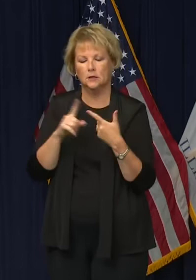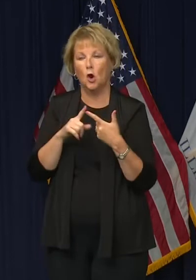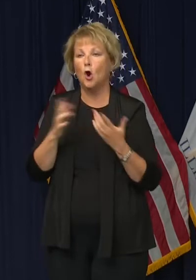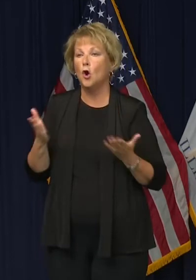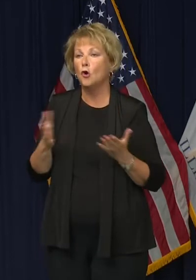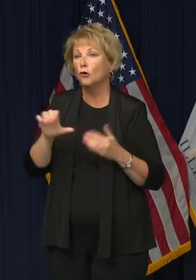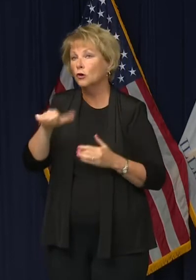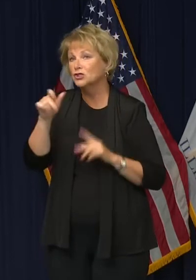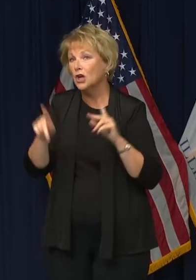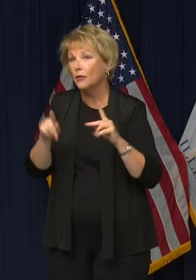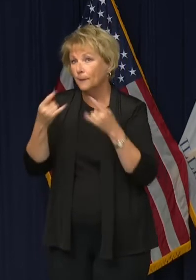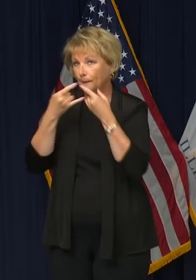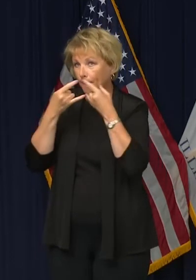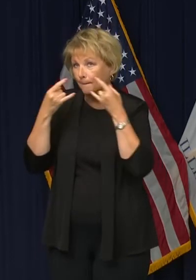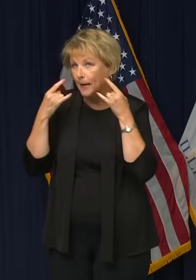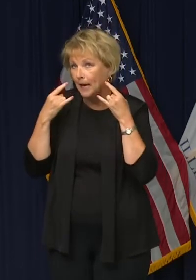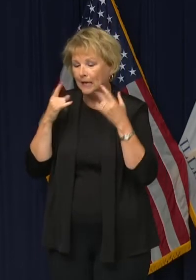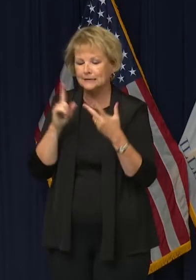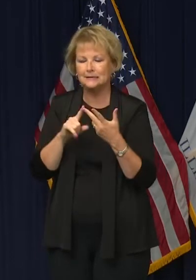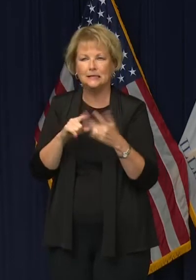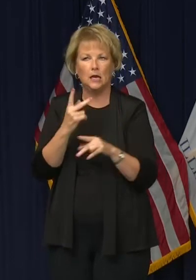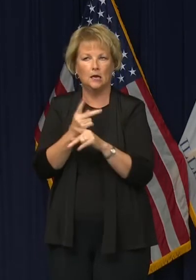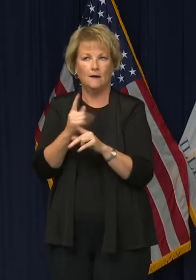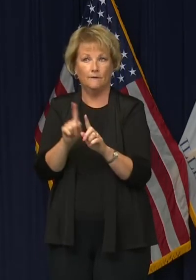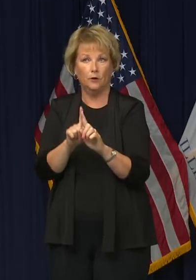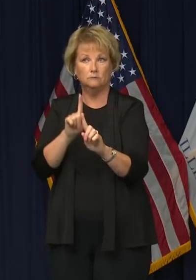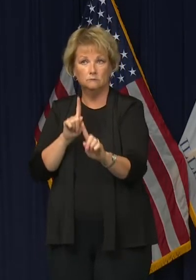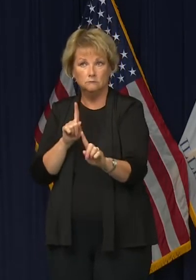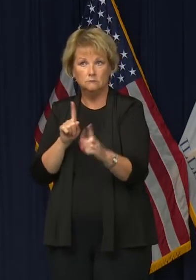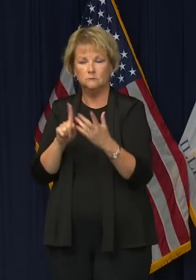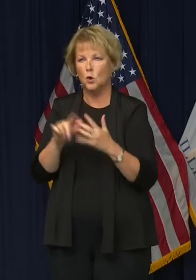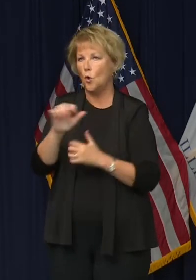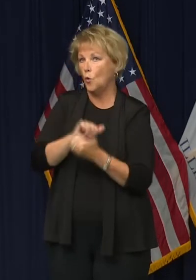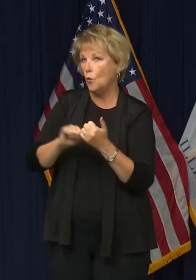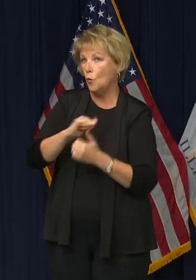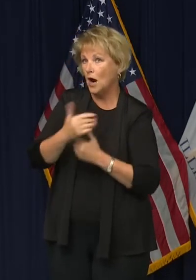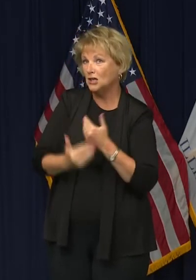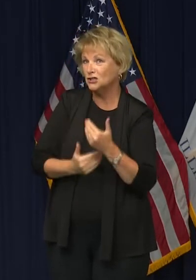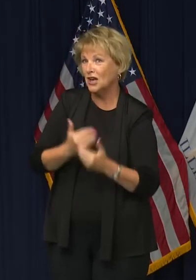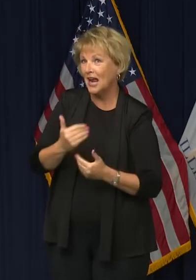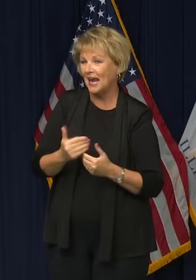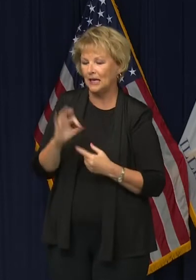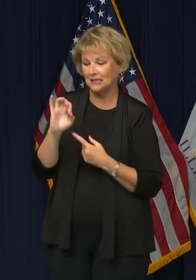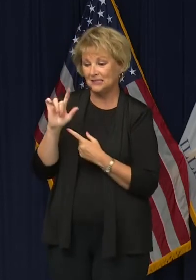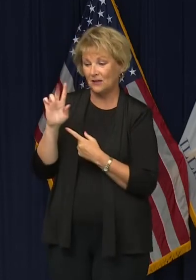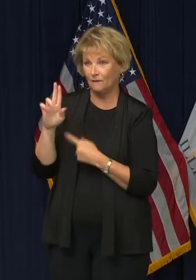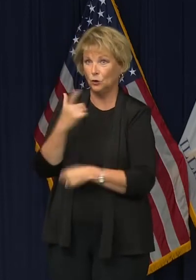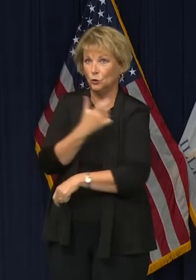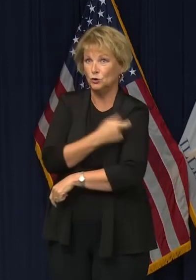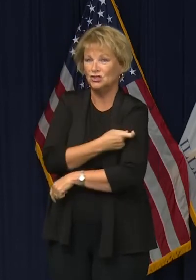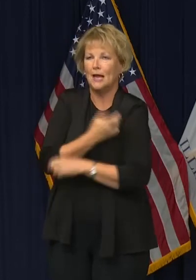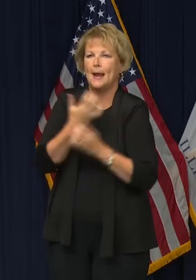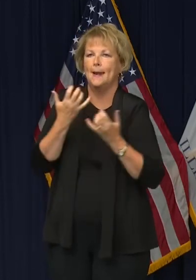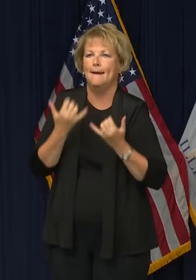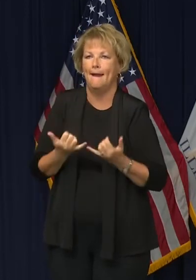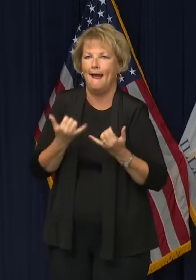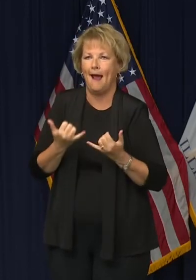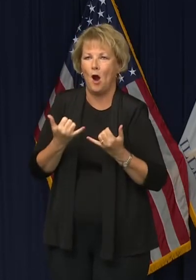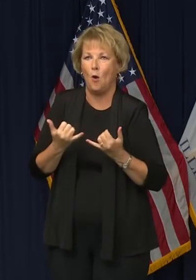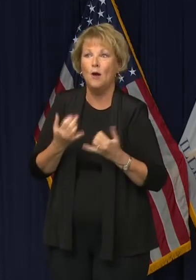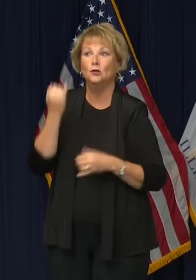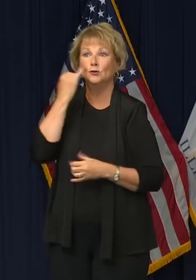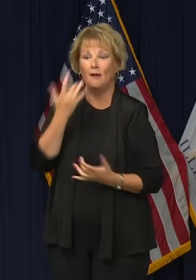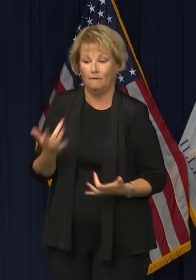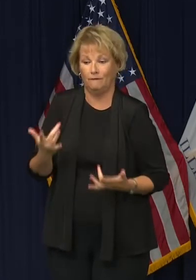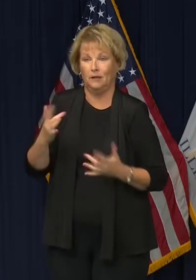to wear masks. Watch your distance, wash your hands, and get your flu shot now to make sure that if you